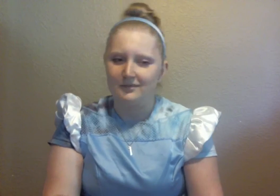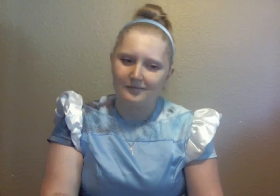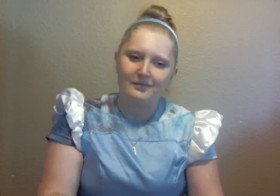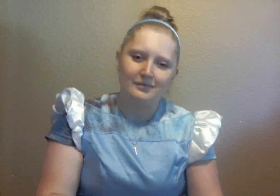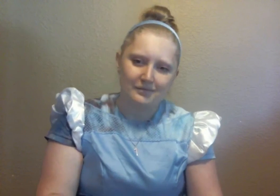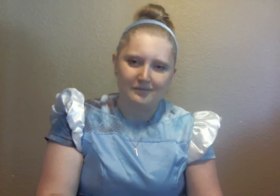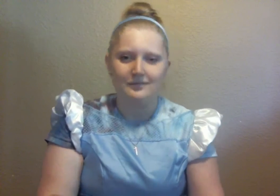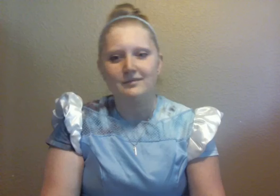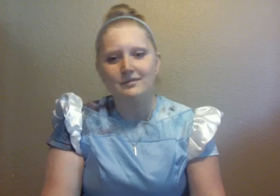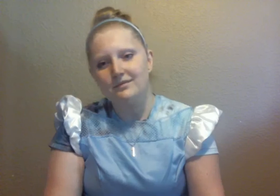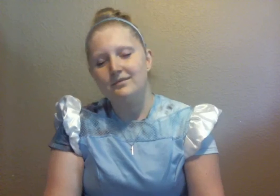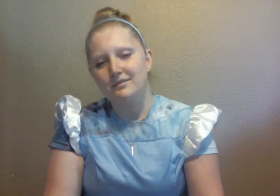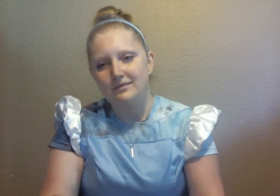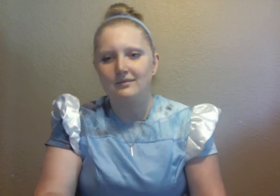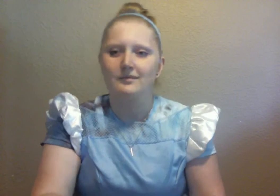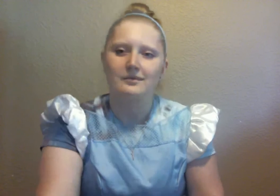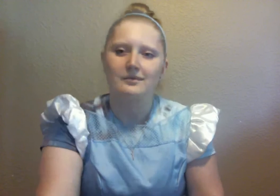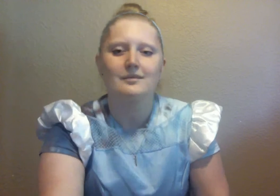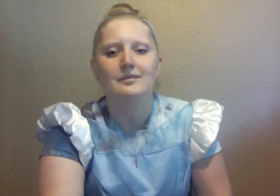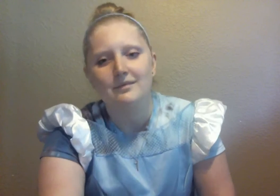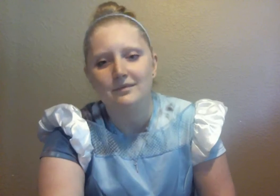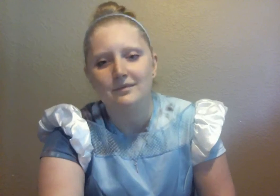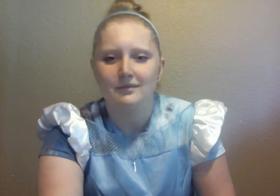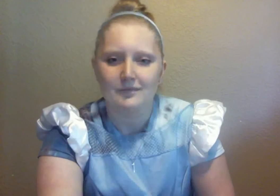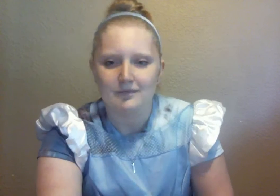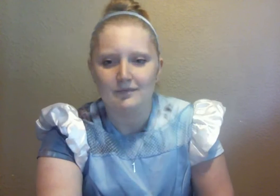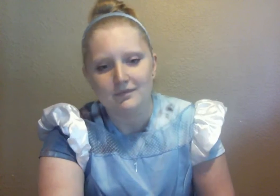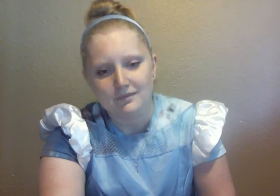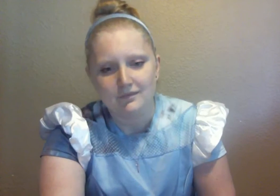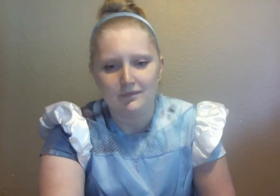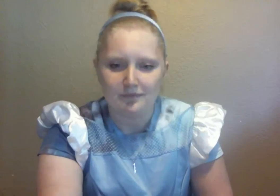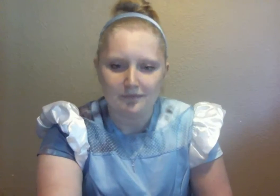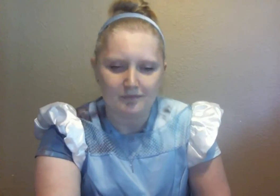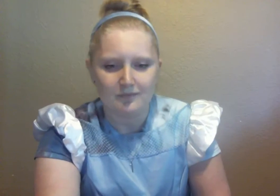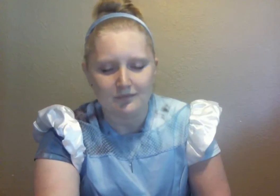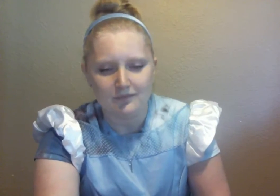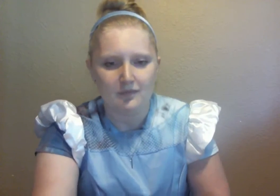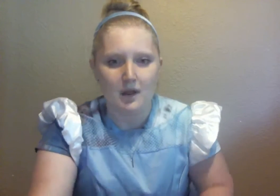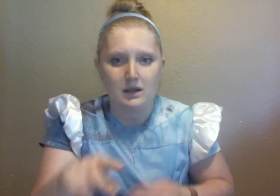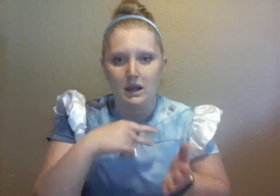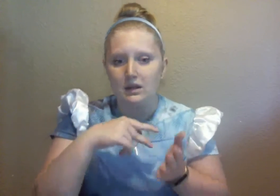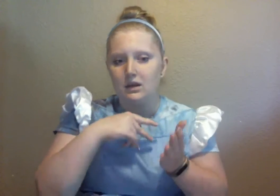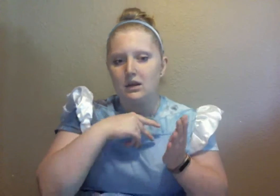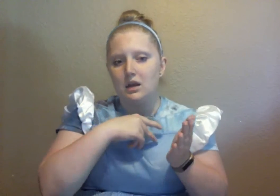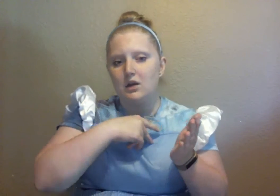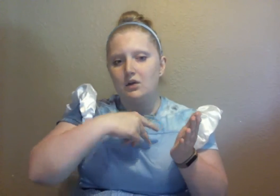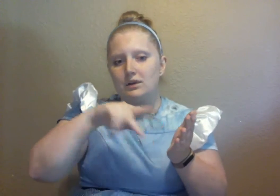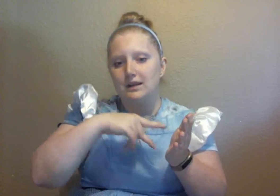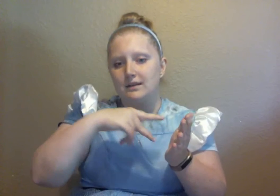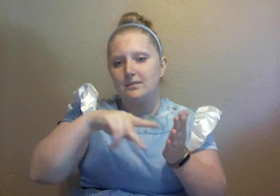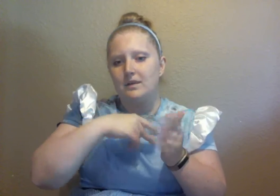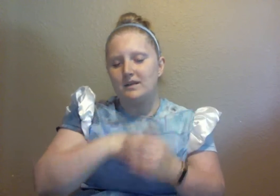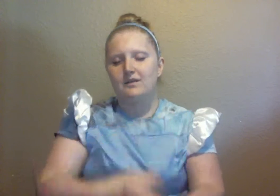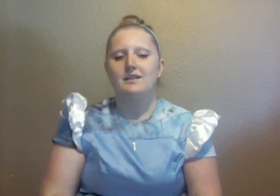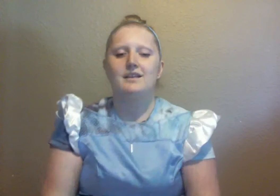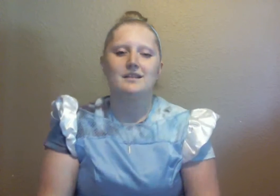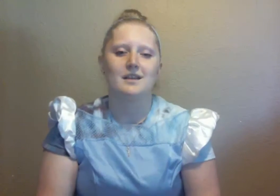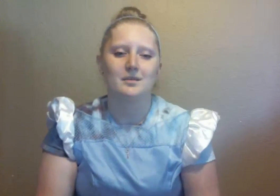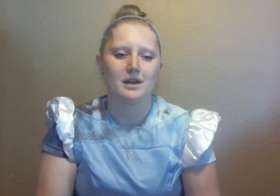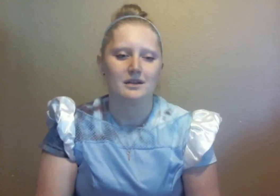wish for a fish or your favorite dish? Eat a lot of meat or call your best friend Pete? Stand in a land with a castle made of sand or dance in France with ants in your pants? Would you